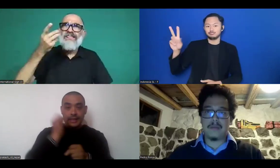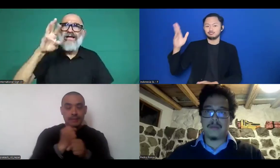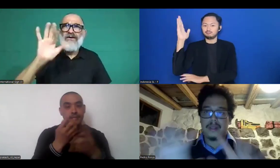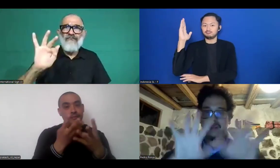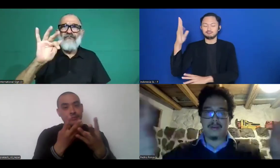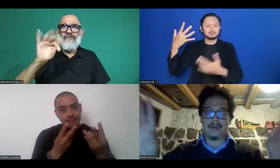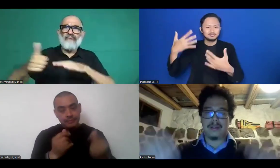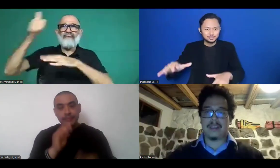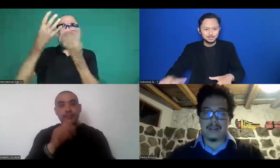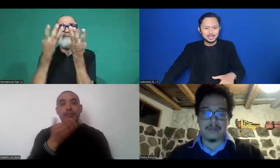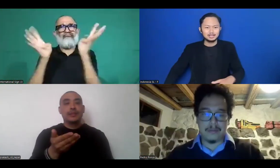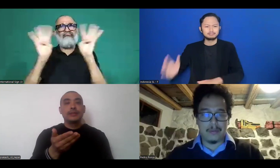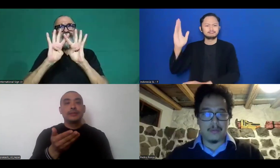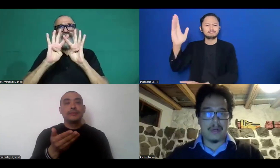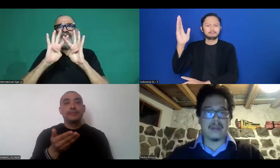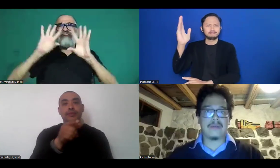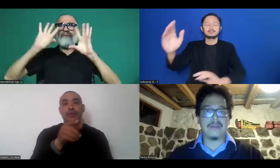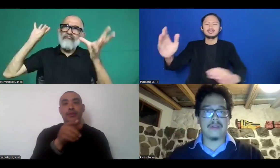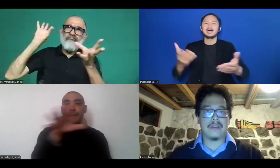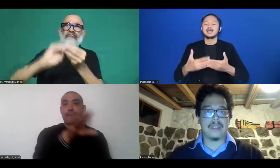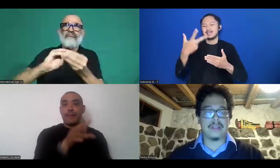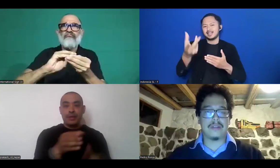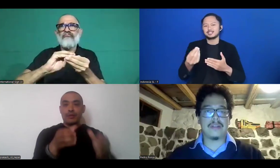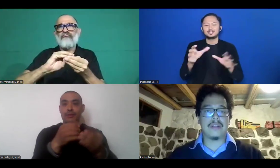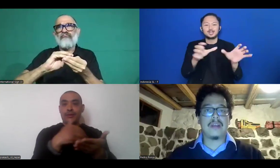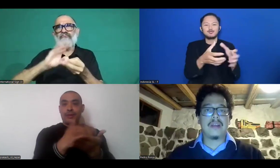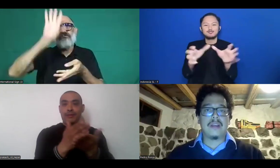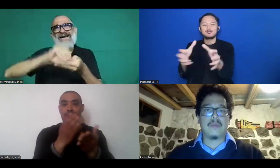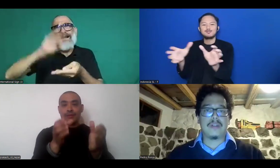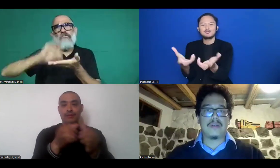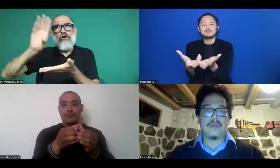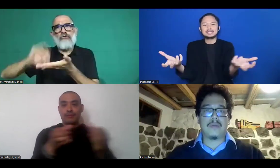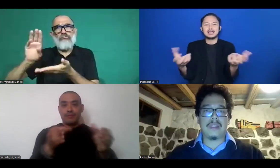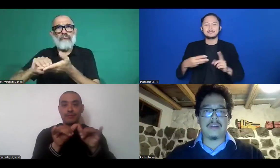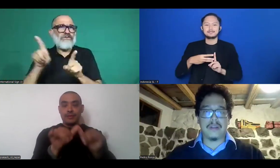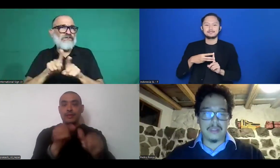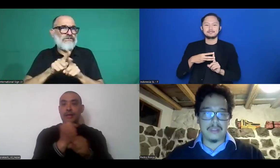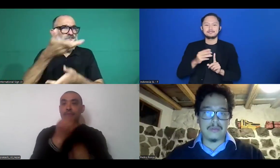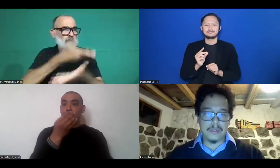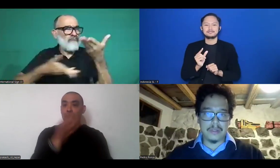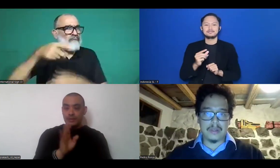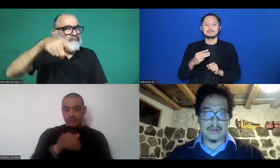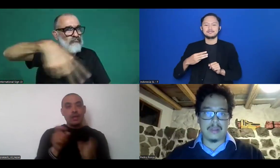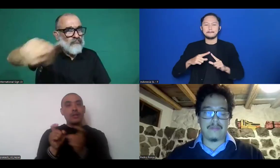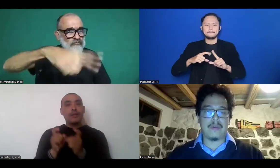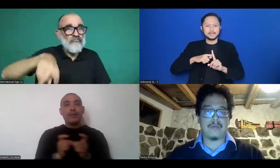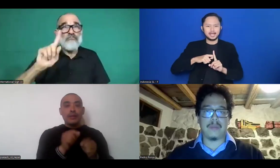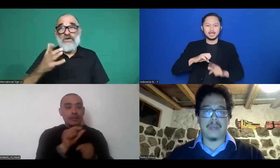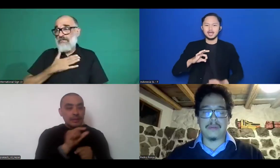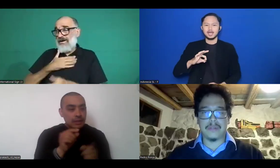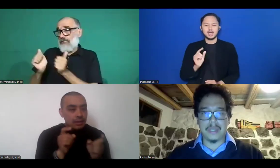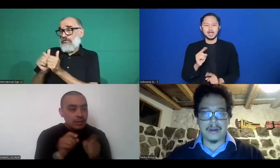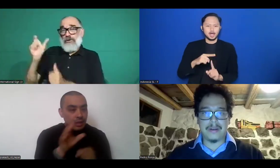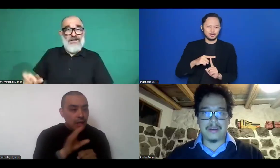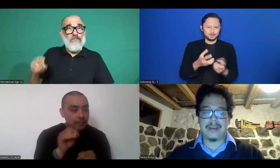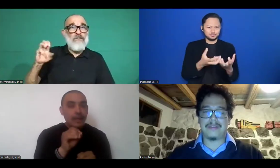all be taken into breakout sessions in which we will discuss these tools. Everyone will be